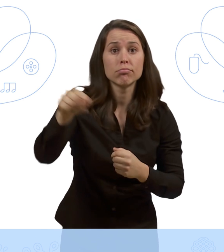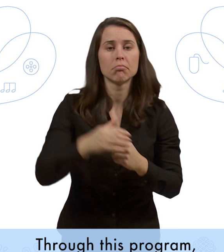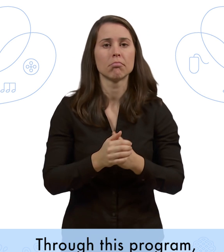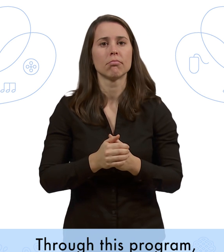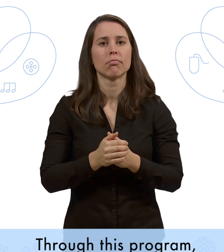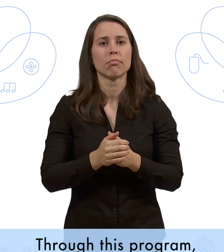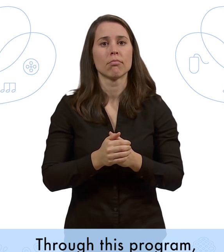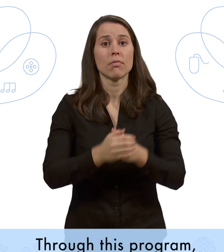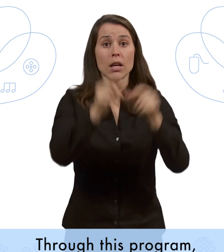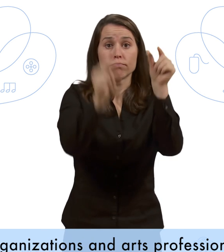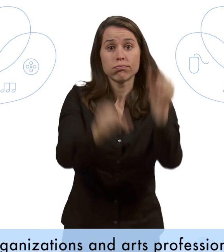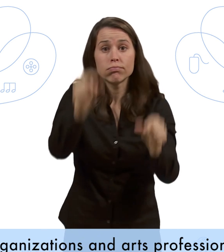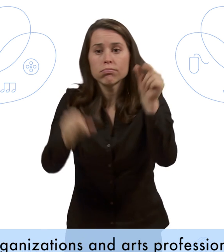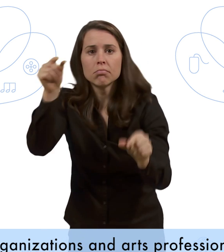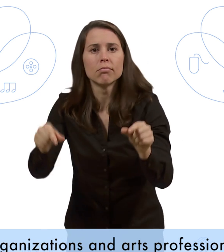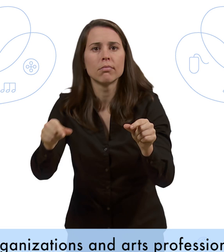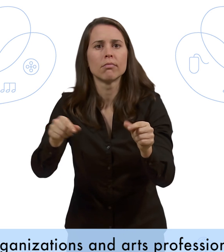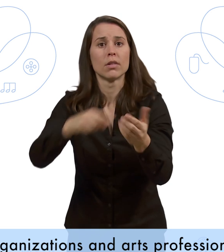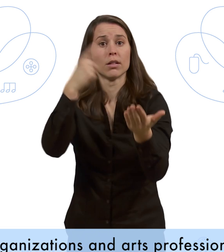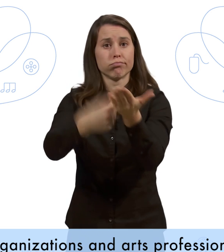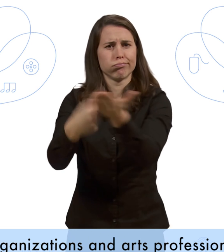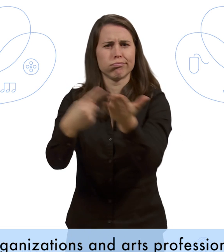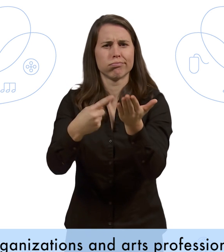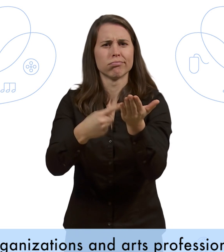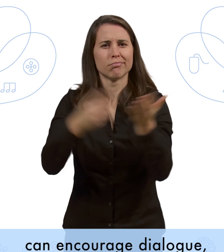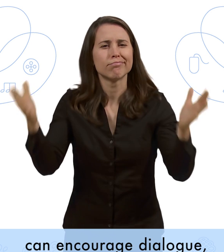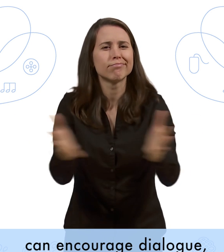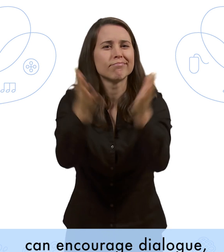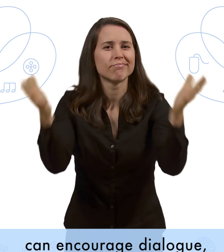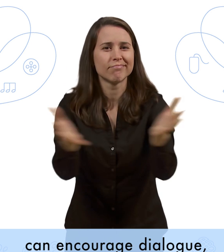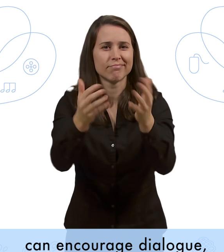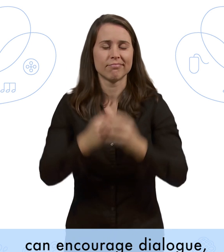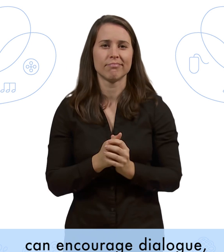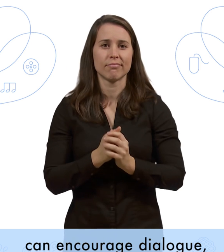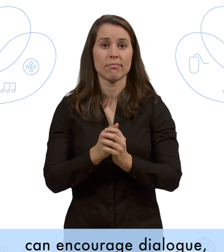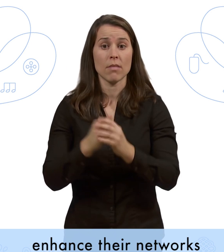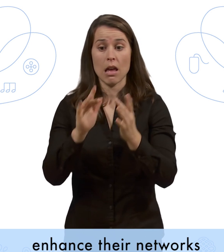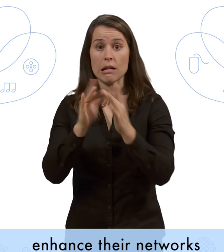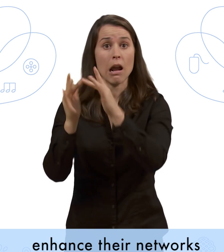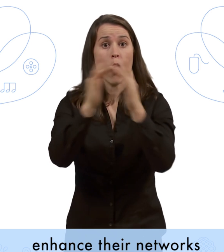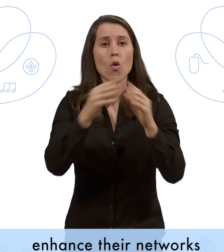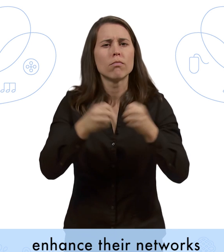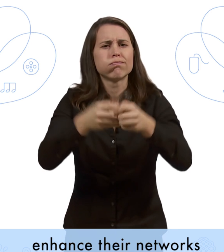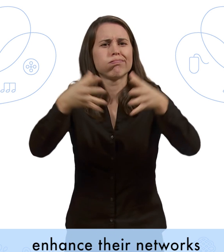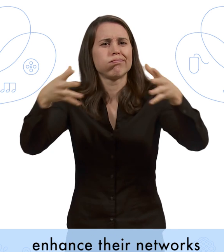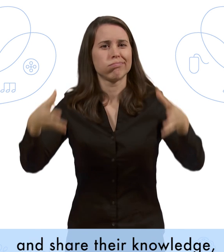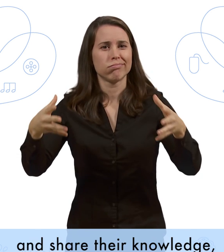Through this program, organizations and arts professionals can encourage dialogue, enhance their networks, and share